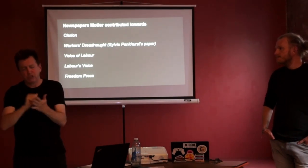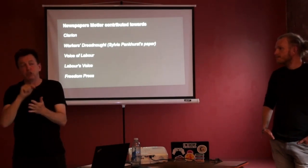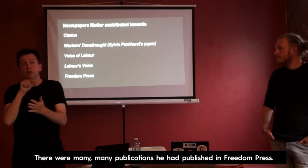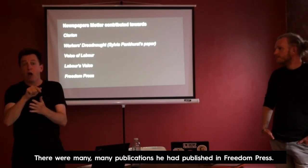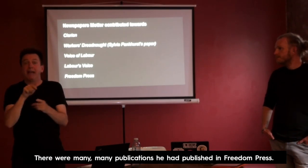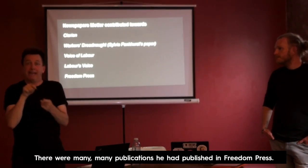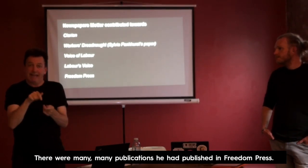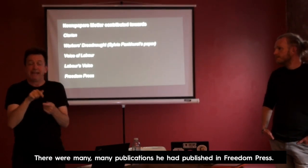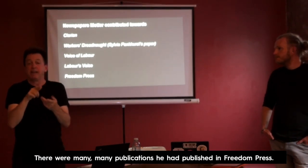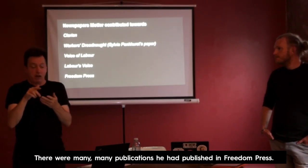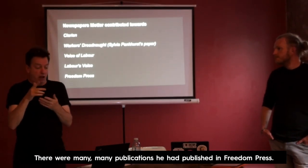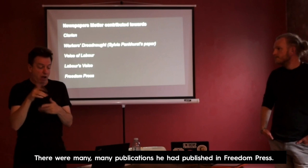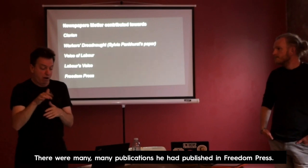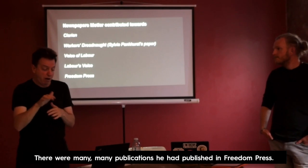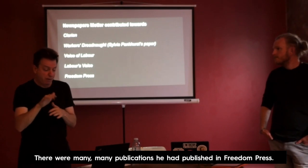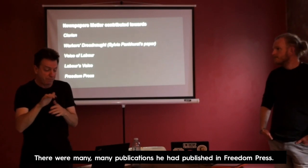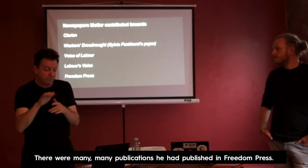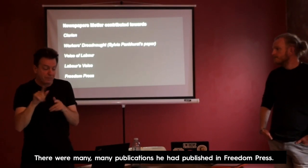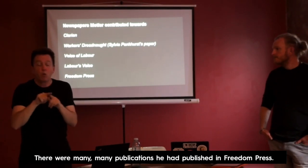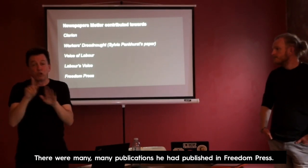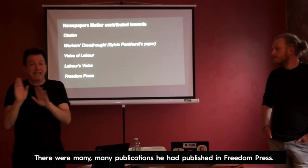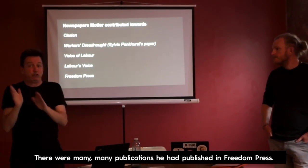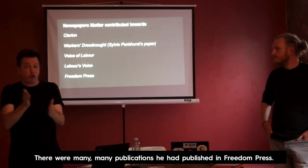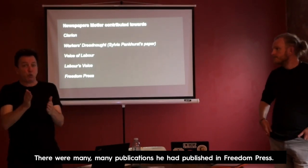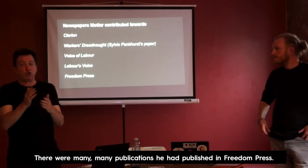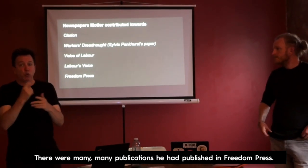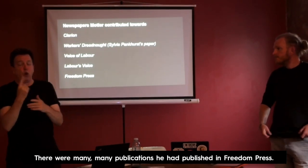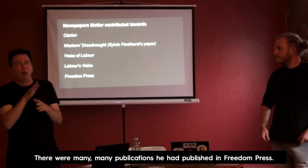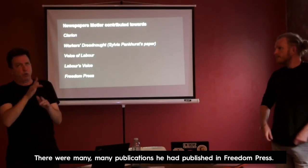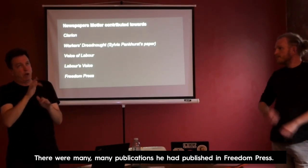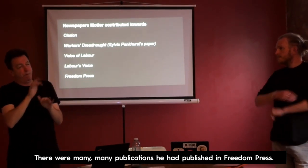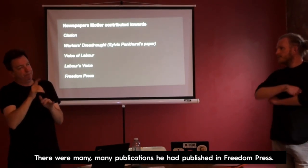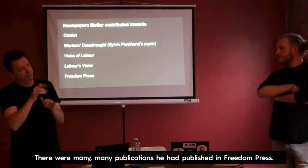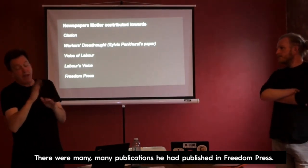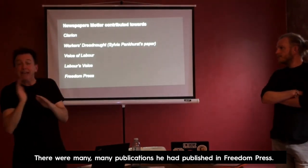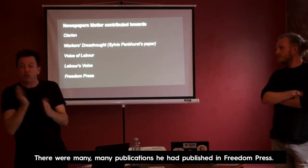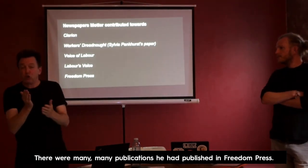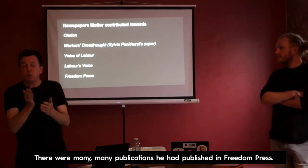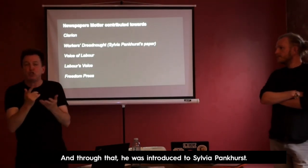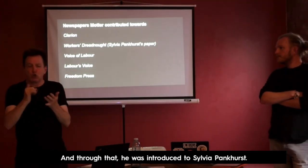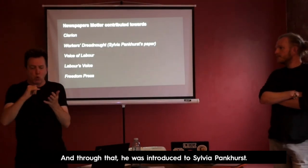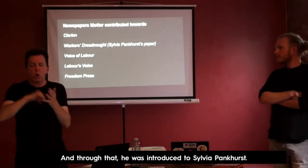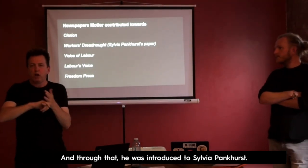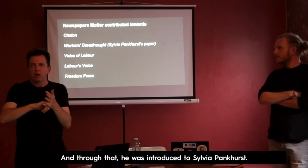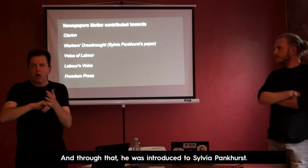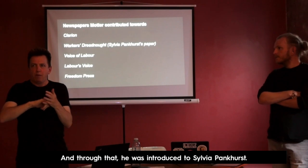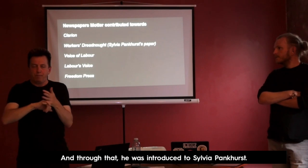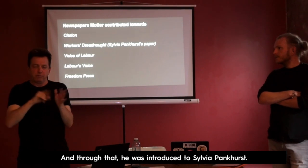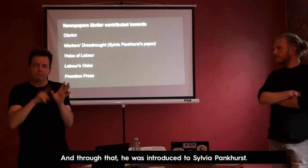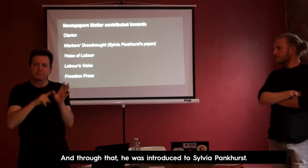There were many publications he was involved in Freedom Press, but through that he was introduced